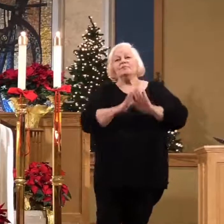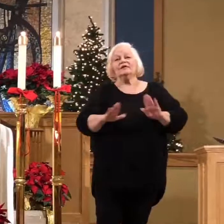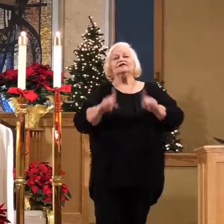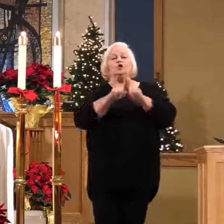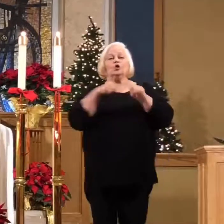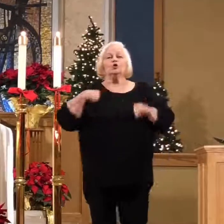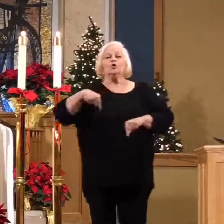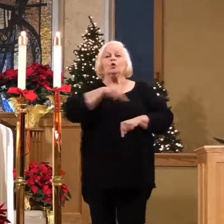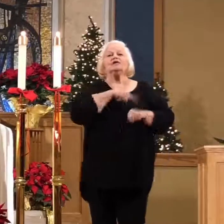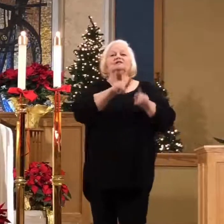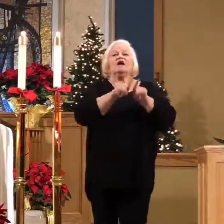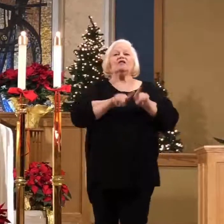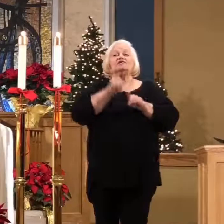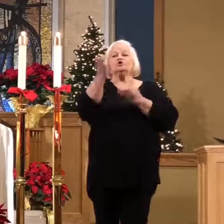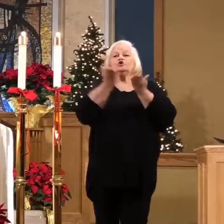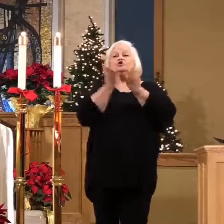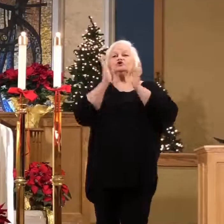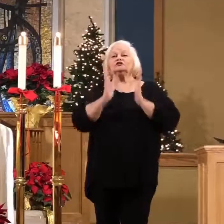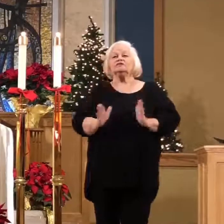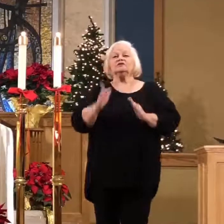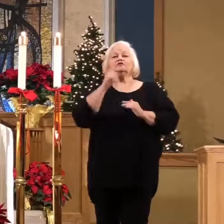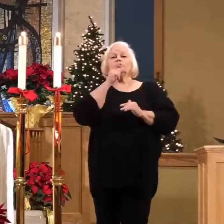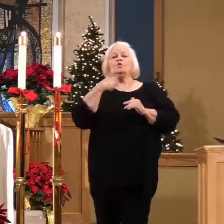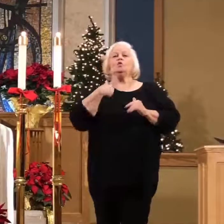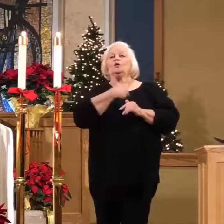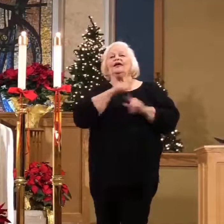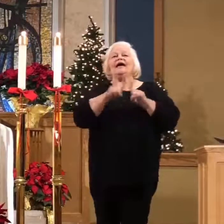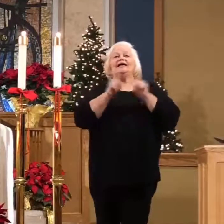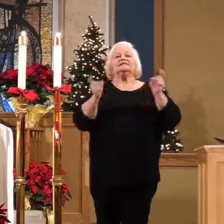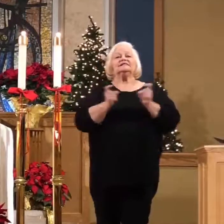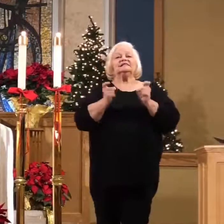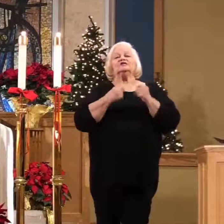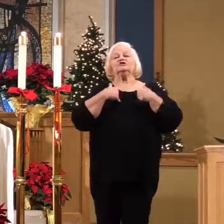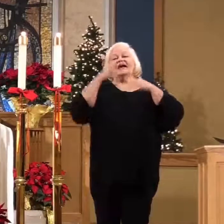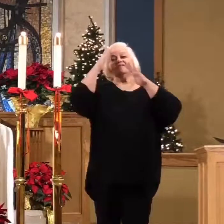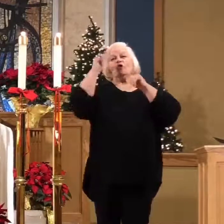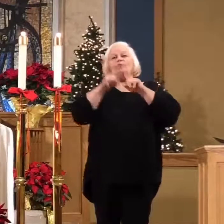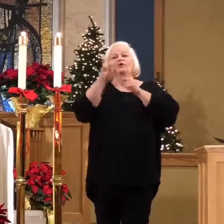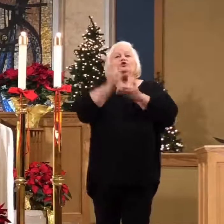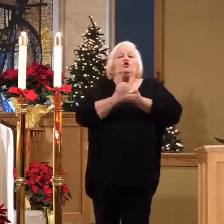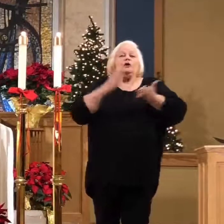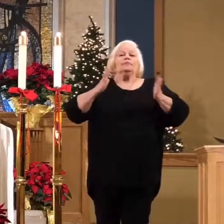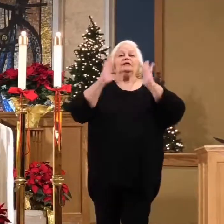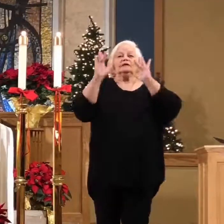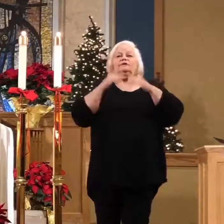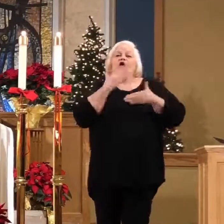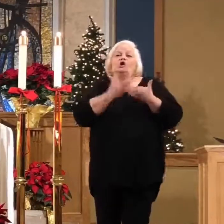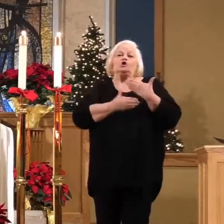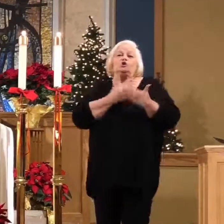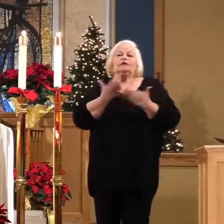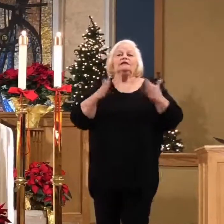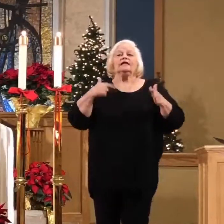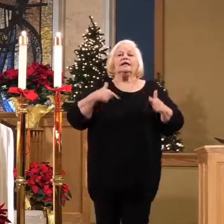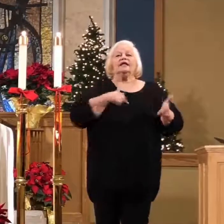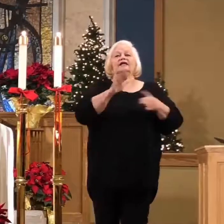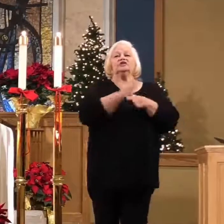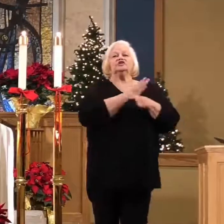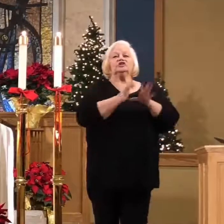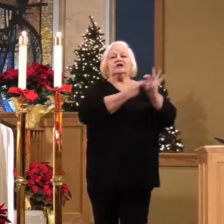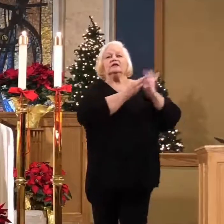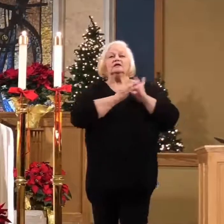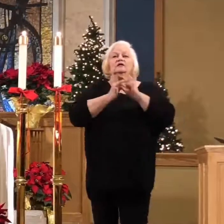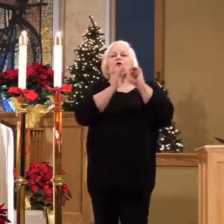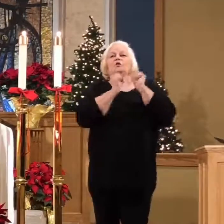servants, who, though sinners, hope in your abundant mercies, graciously grant some share in fellowship with your holy apostles